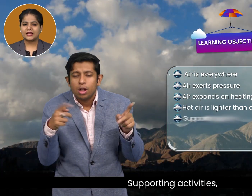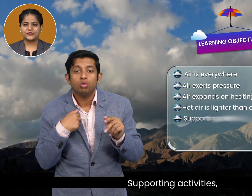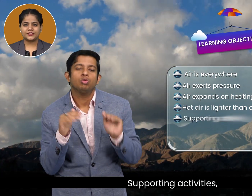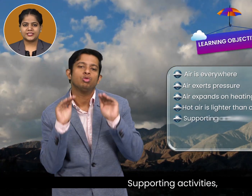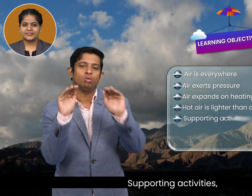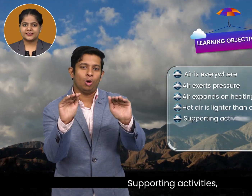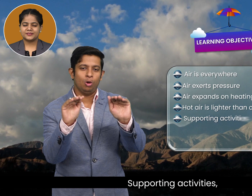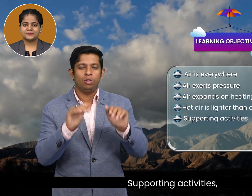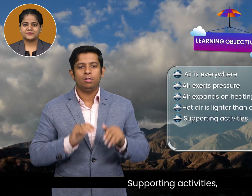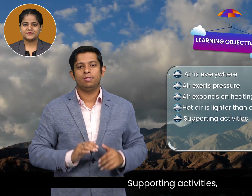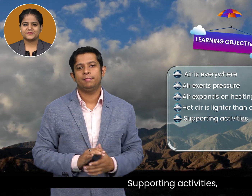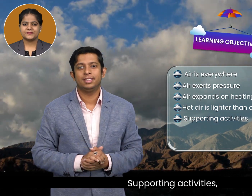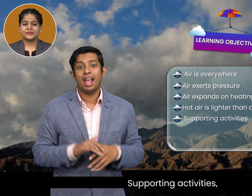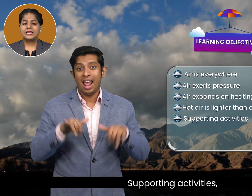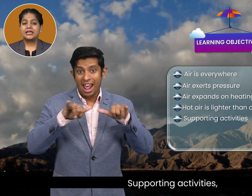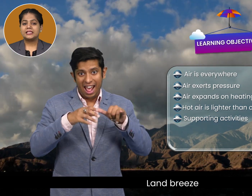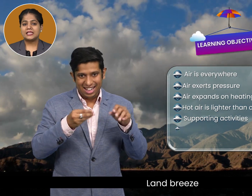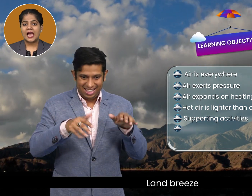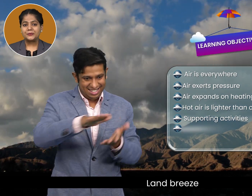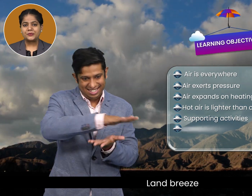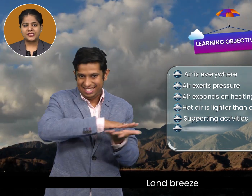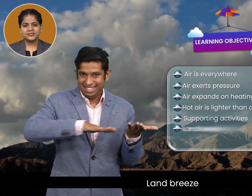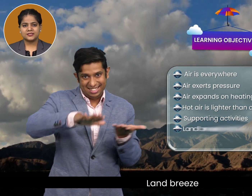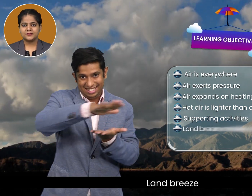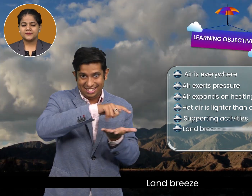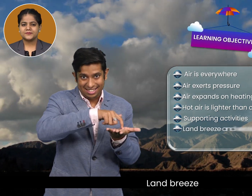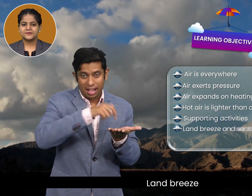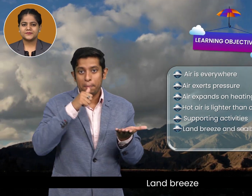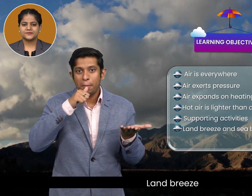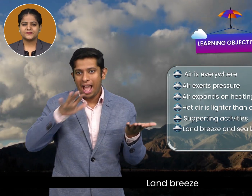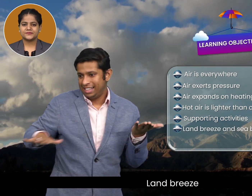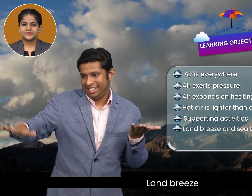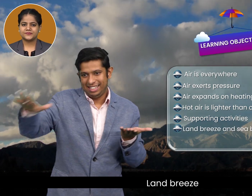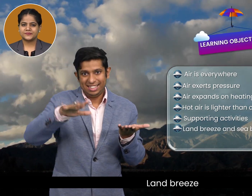Supporting activities. Land breeze,